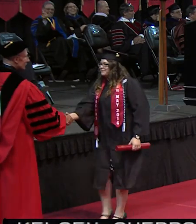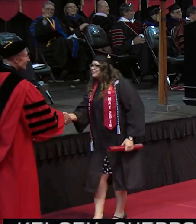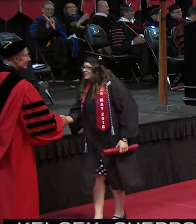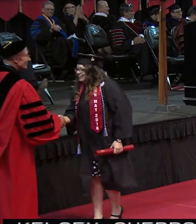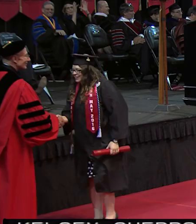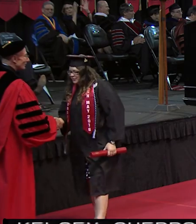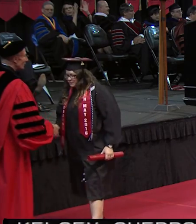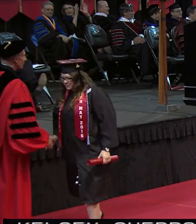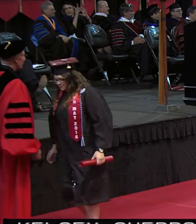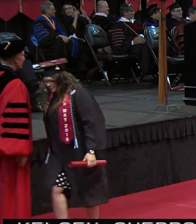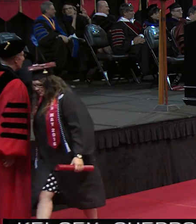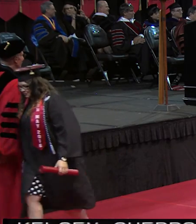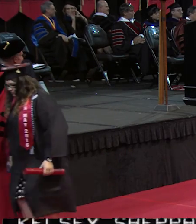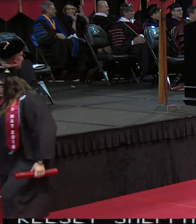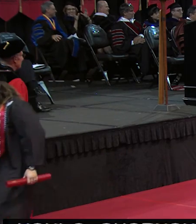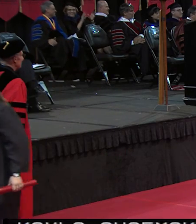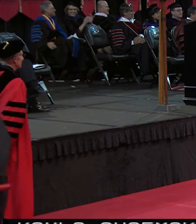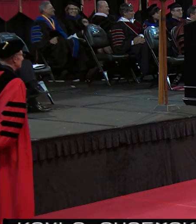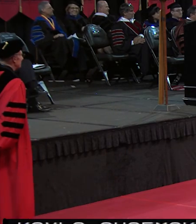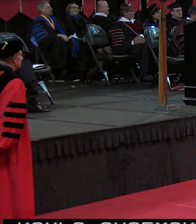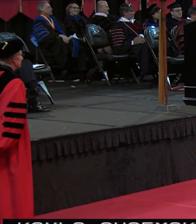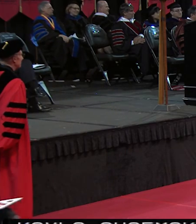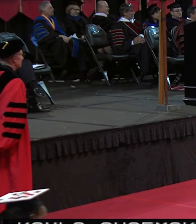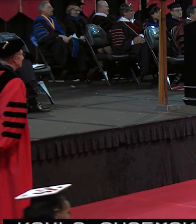Stephen Charles Sutton.